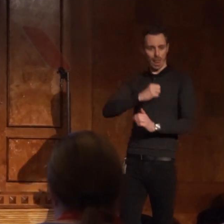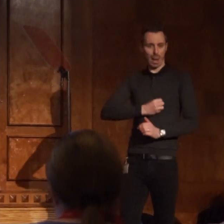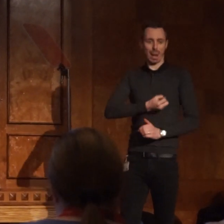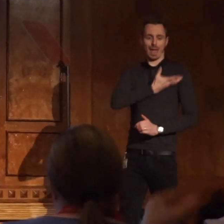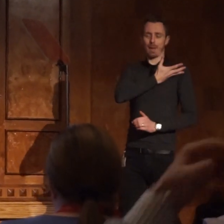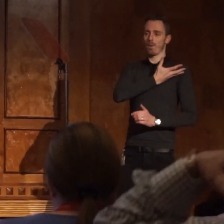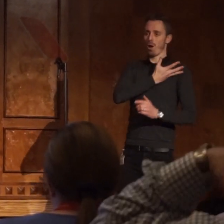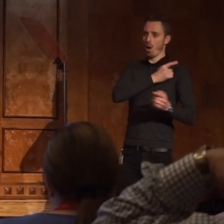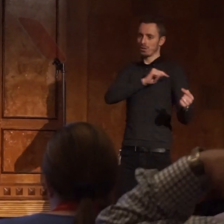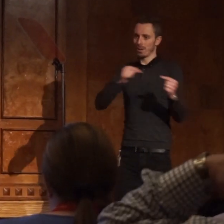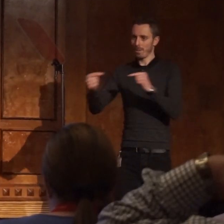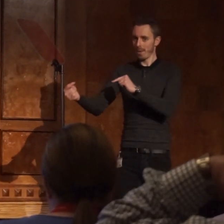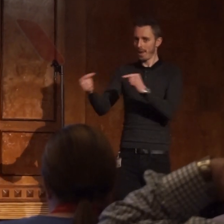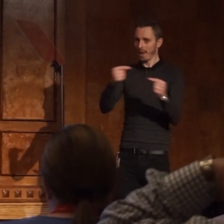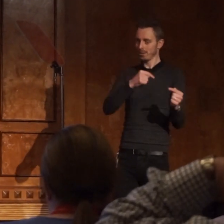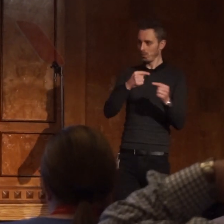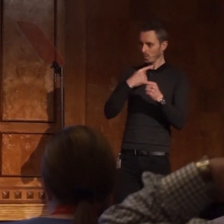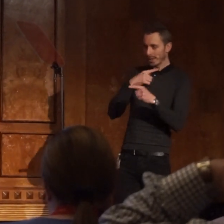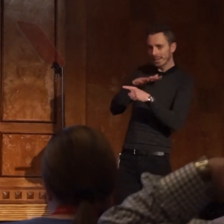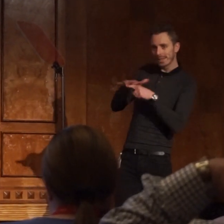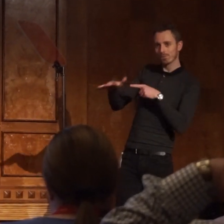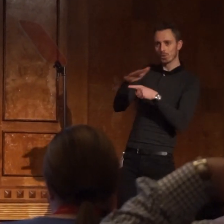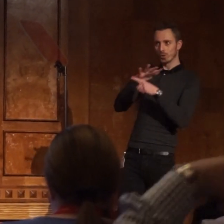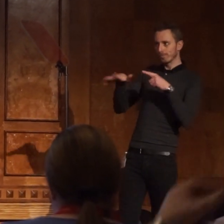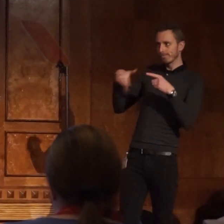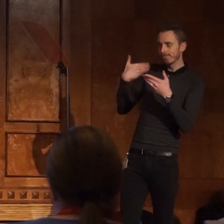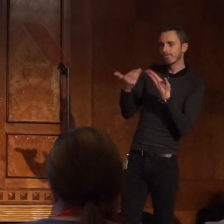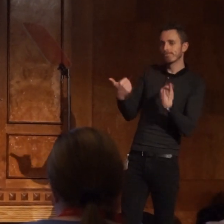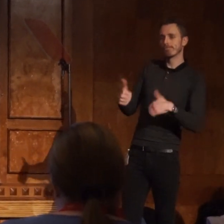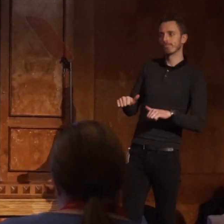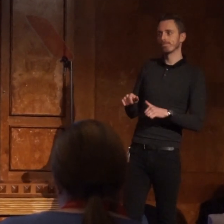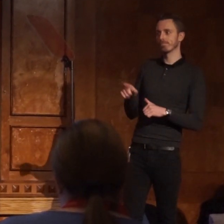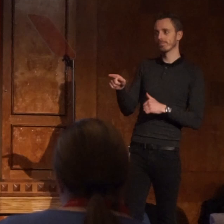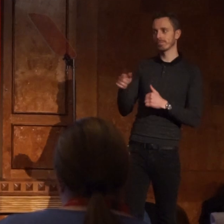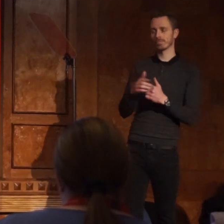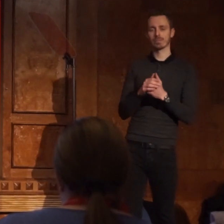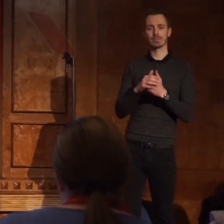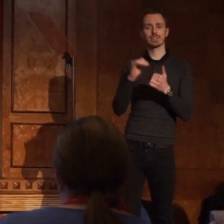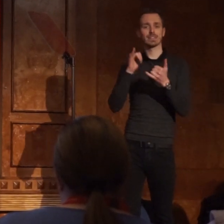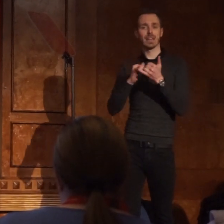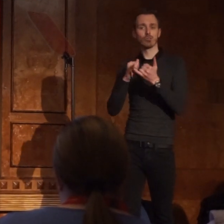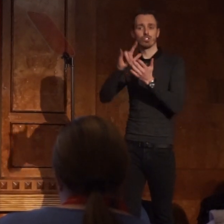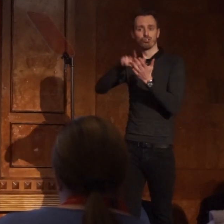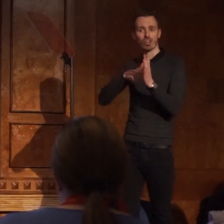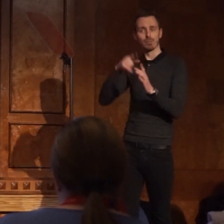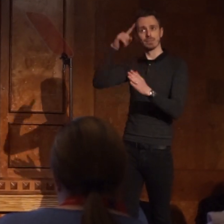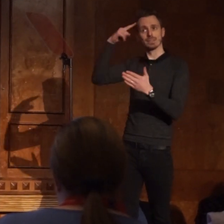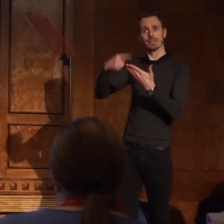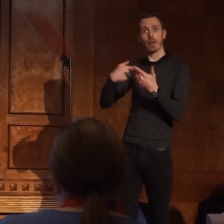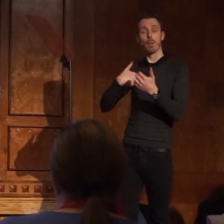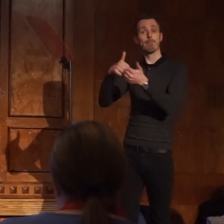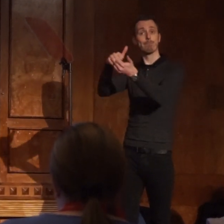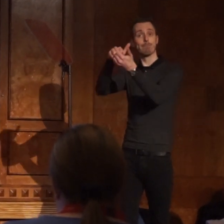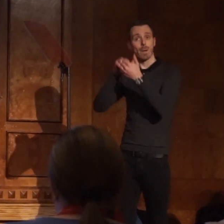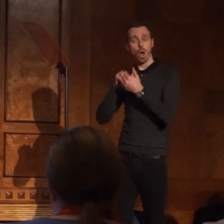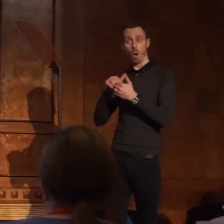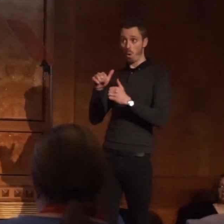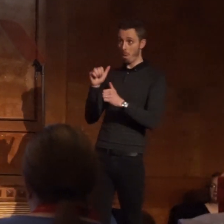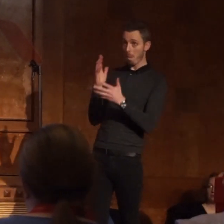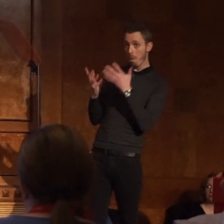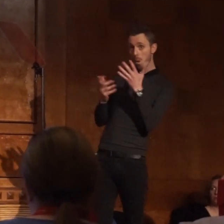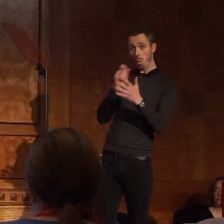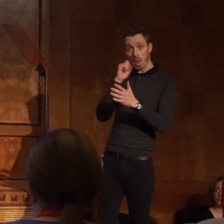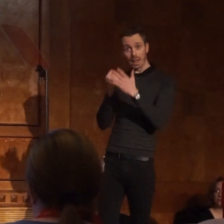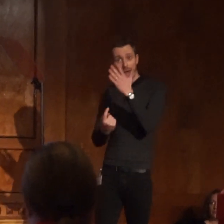the disarray the Tories are in. Whether Sajid Javid's desired borrowing ever actually occurs or not is